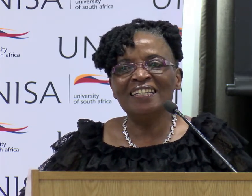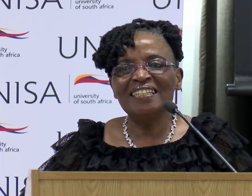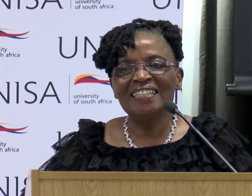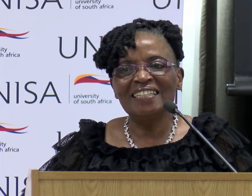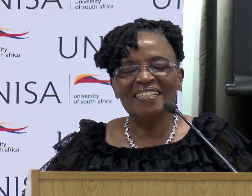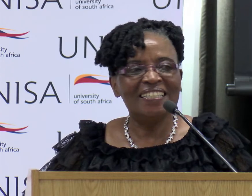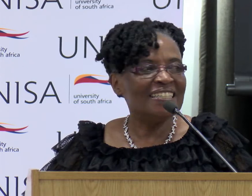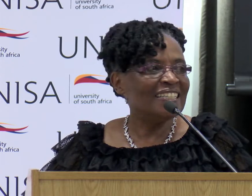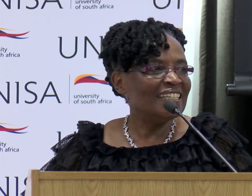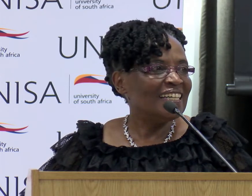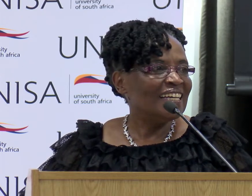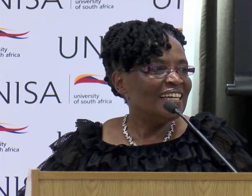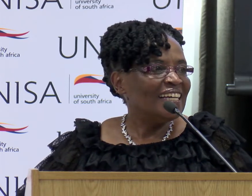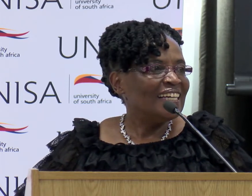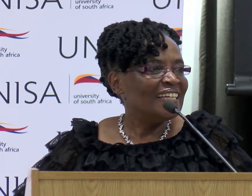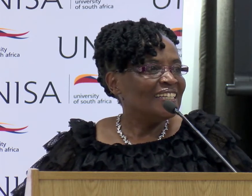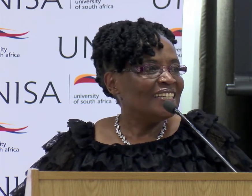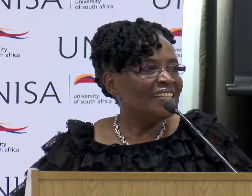Dumelang.